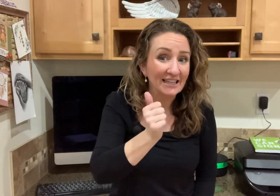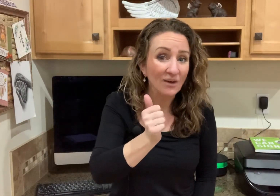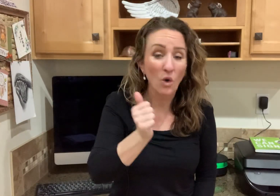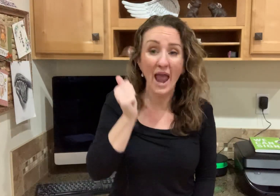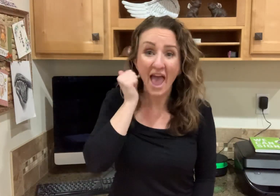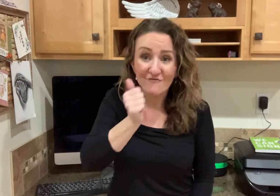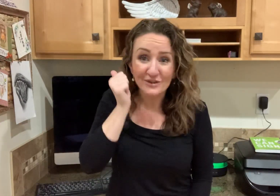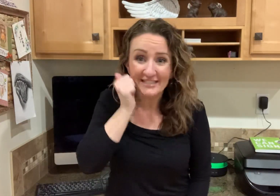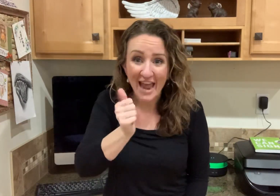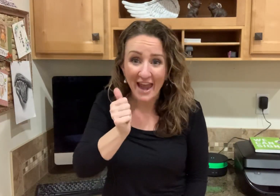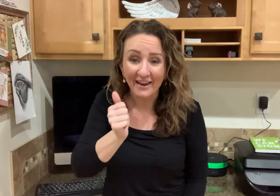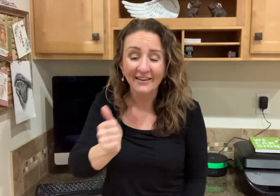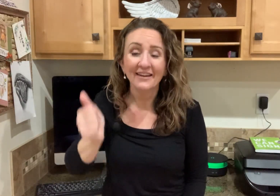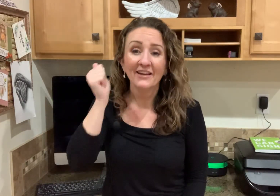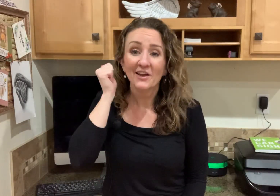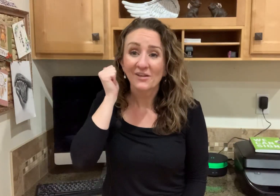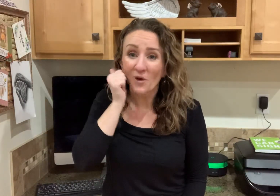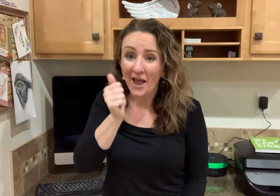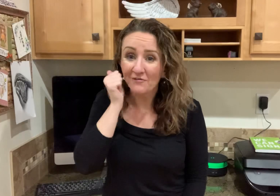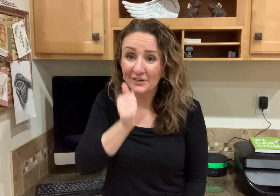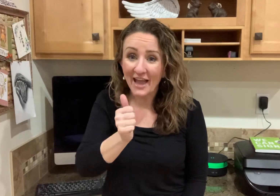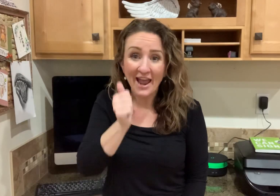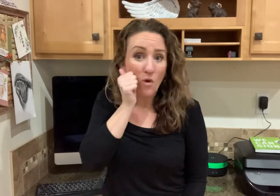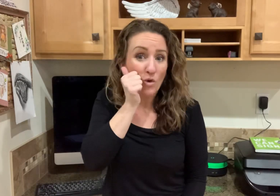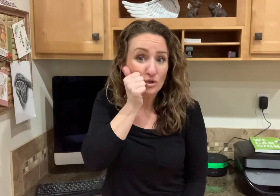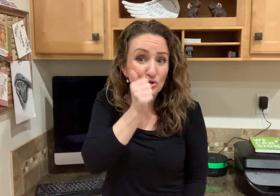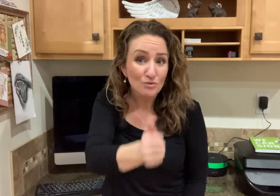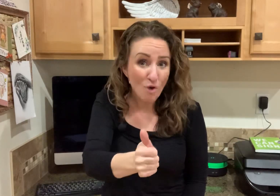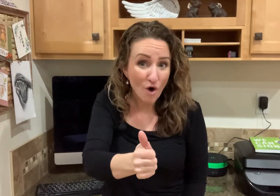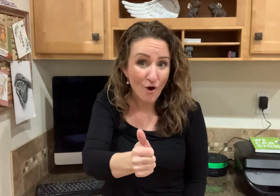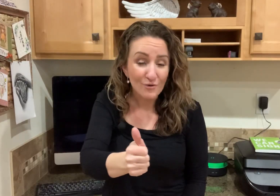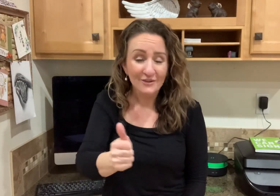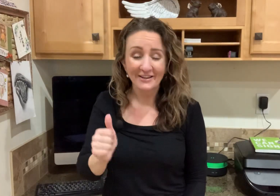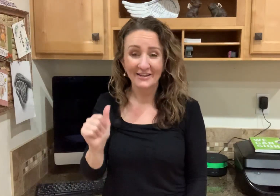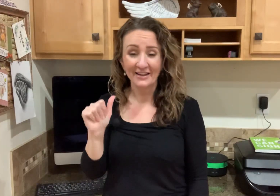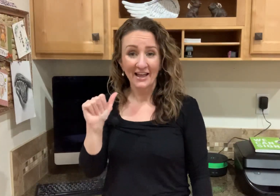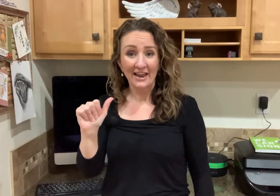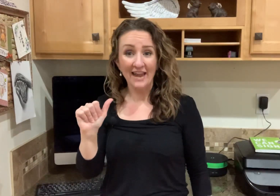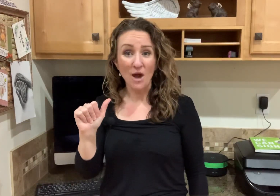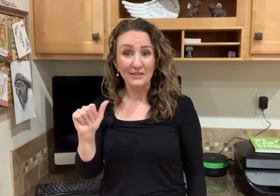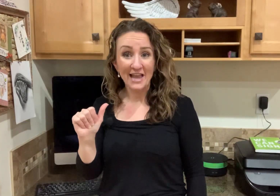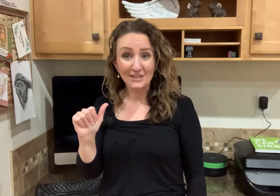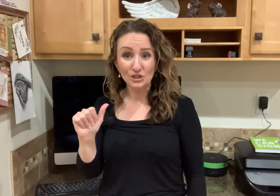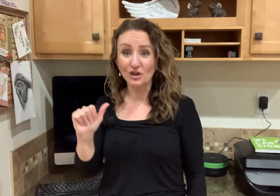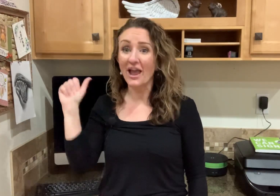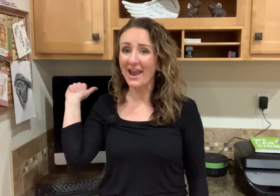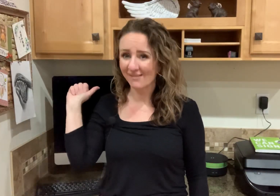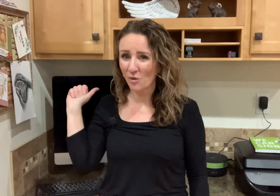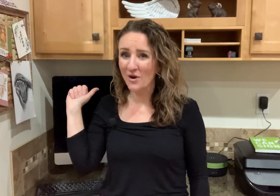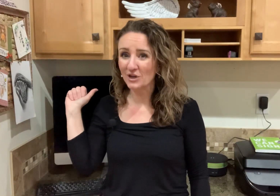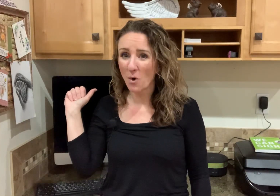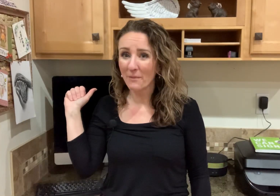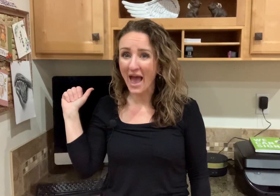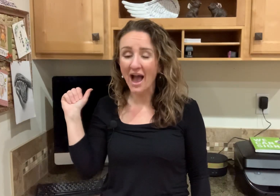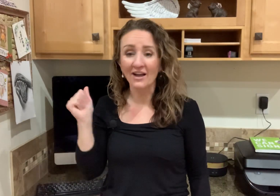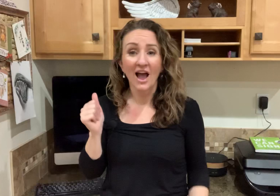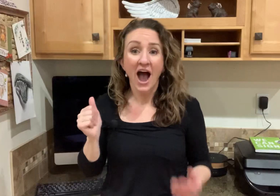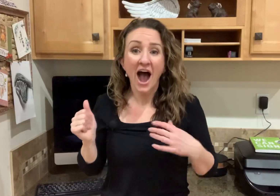or every day. So every day or tomorrow. Now, yesterday is going to go back.